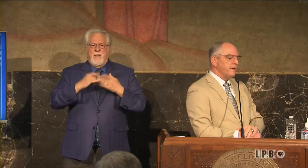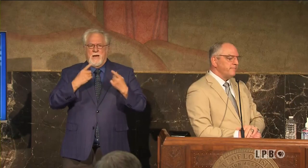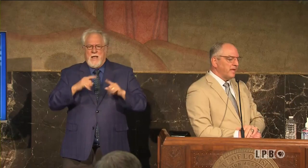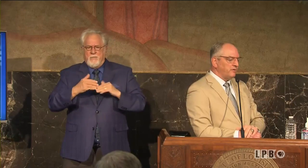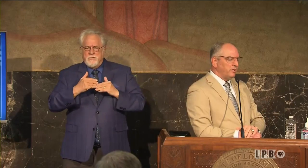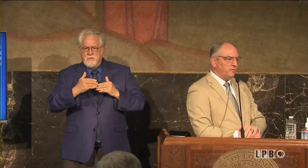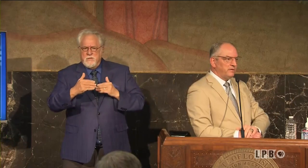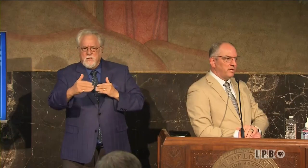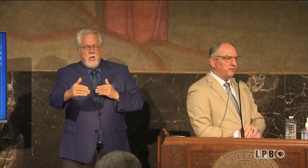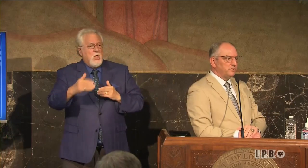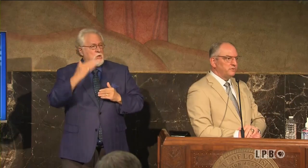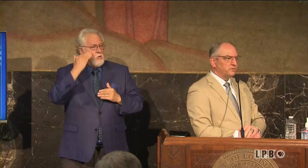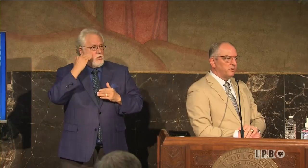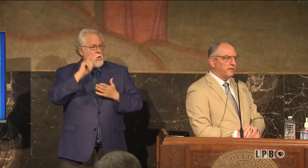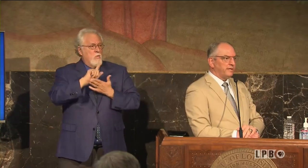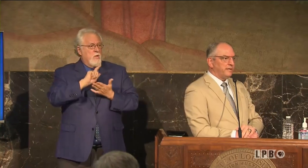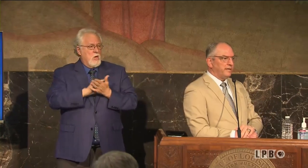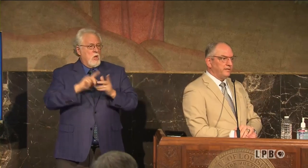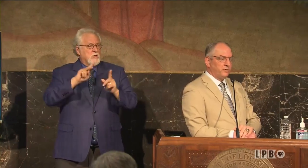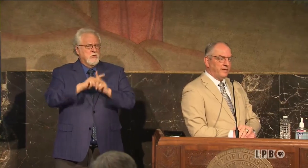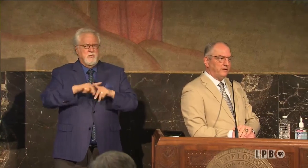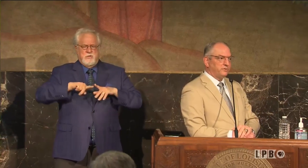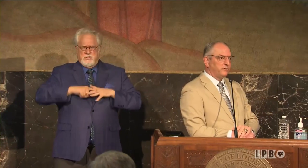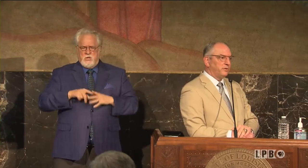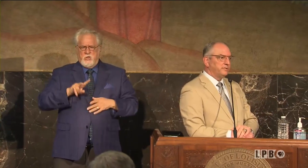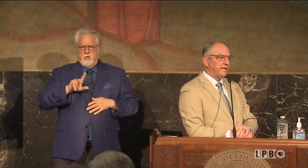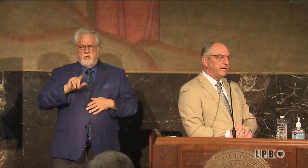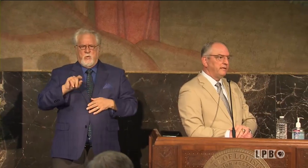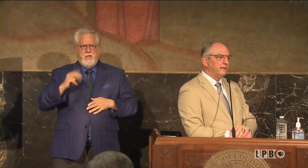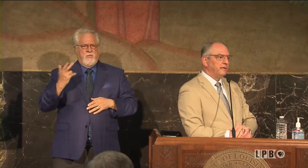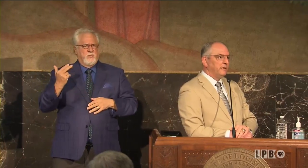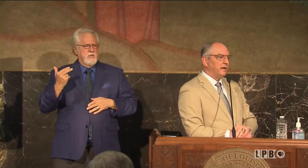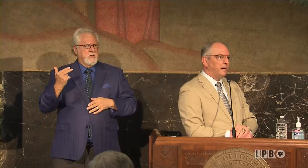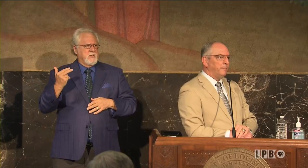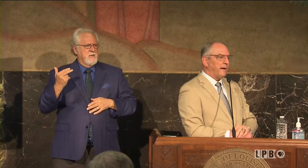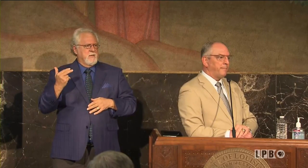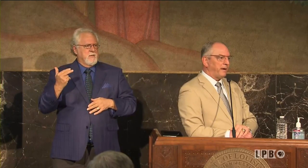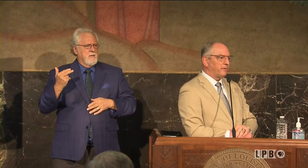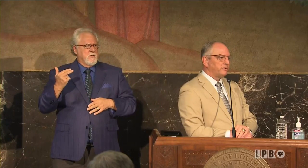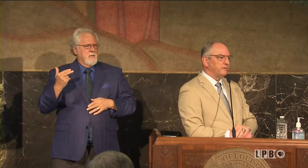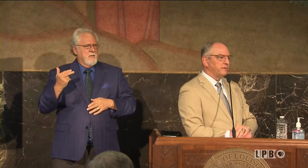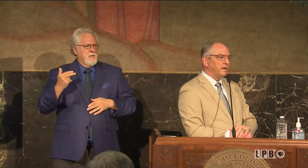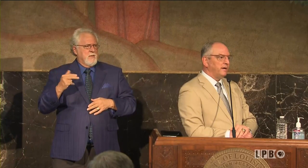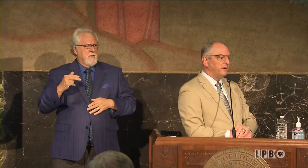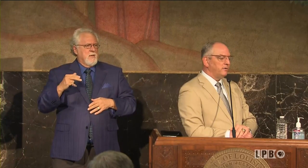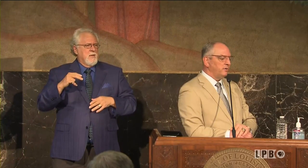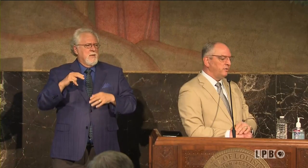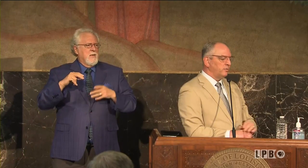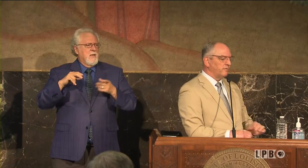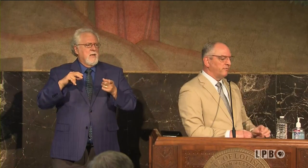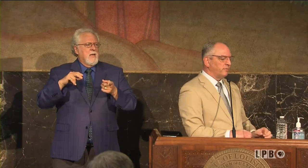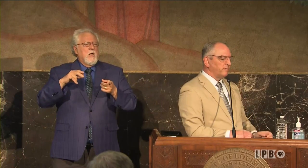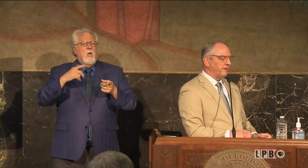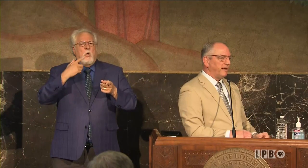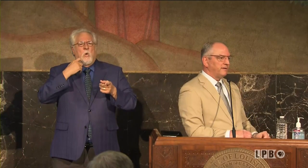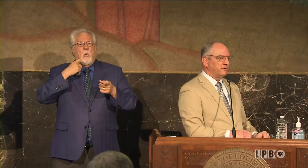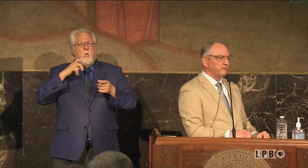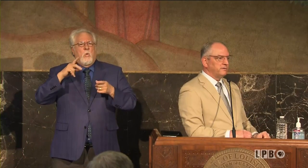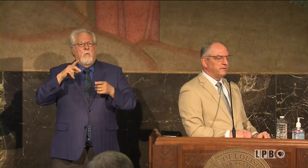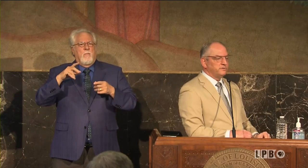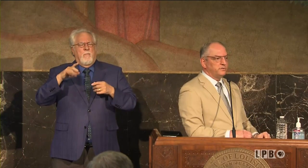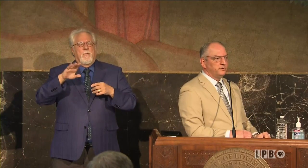forward. As you know, these lawsuits started in 2013 by parishes who were